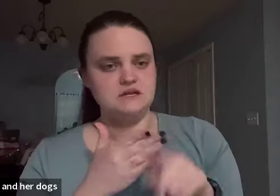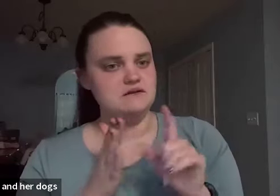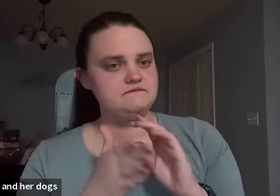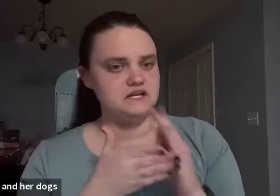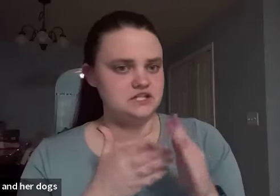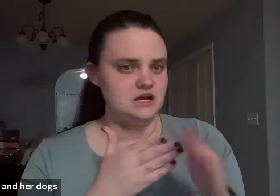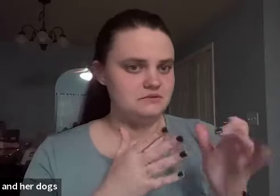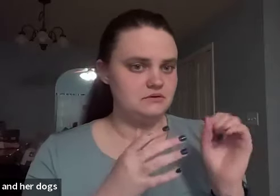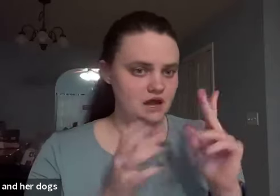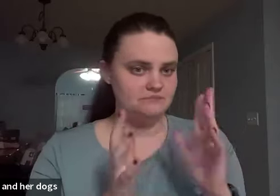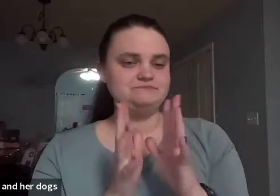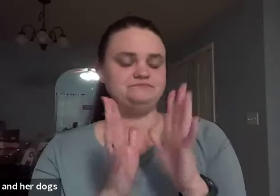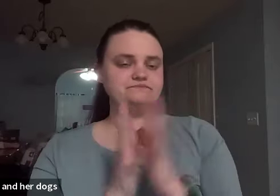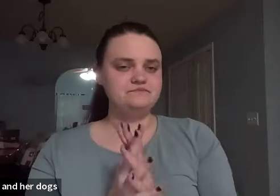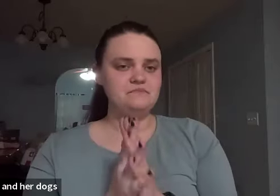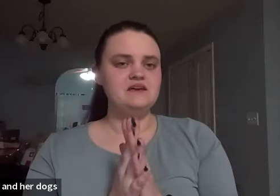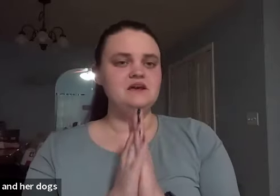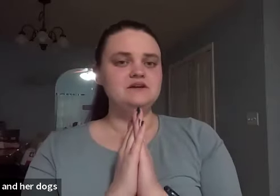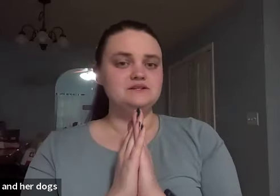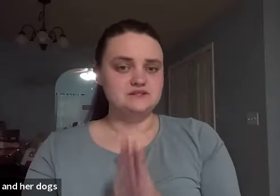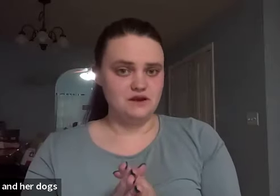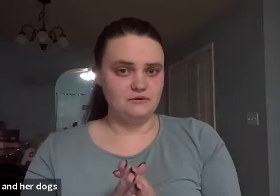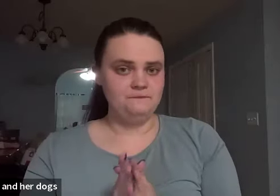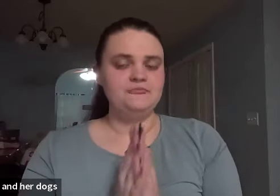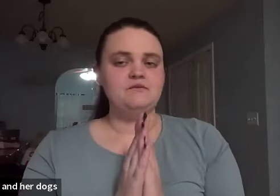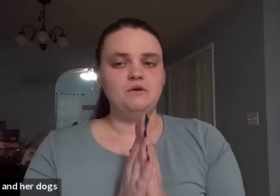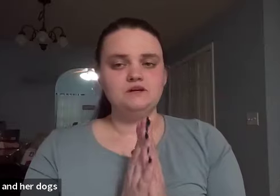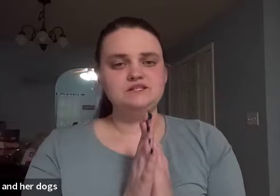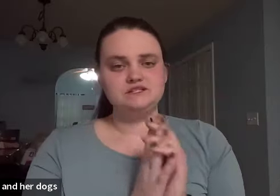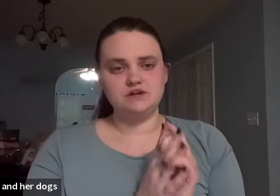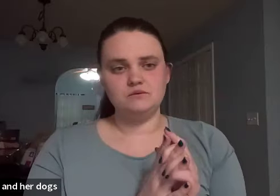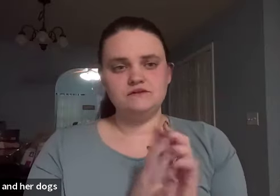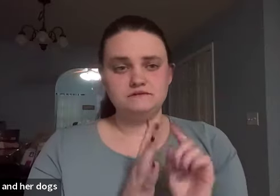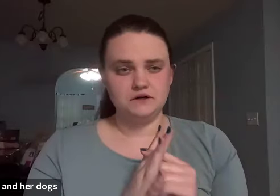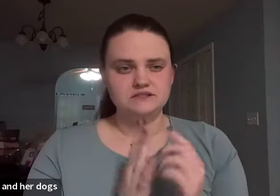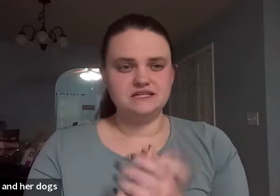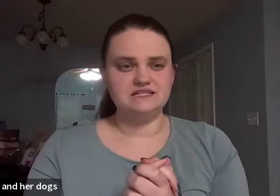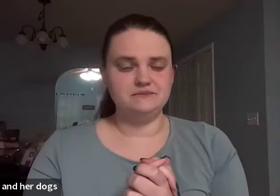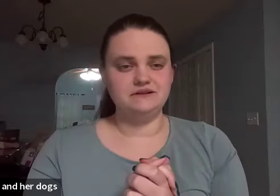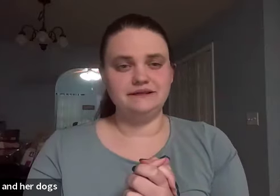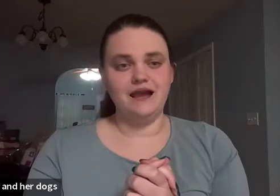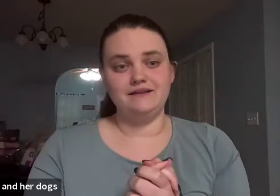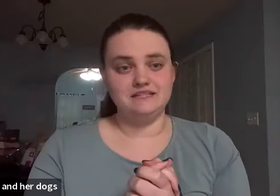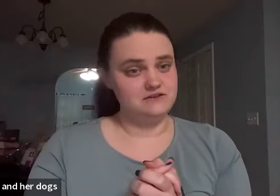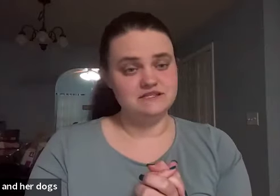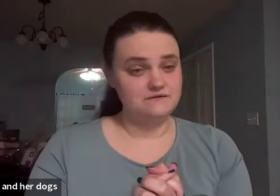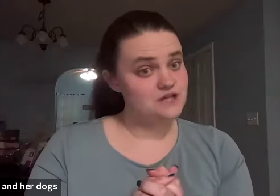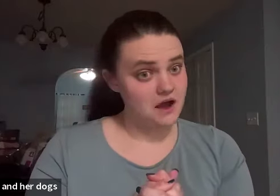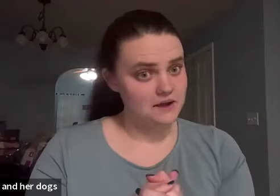week kind of finish it up. Okay. So what we're going to start with first is typically I like to do the sign for